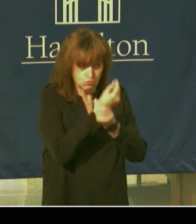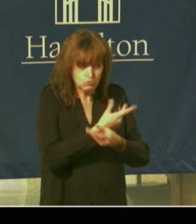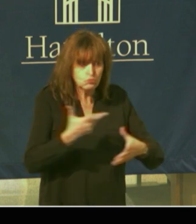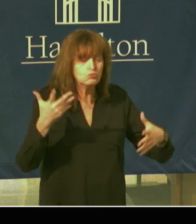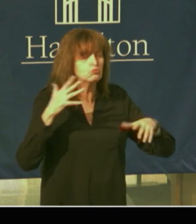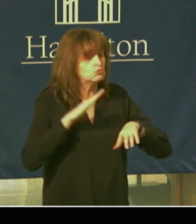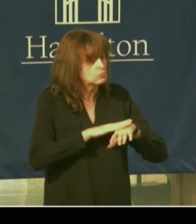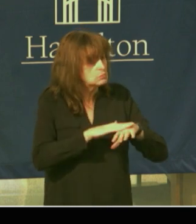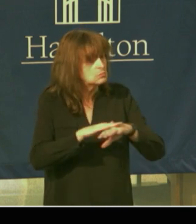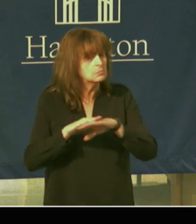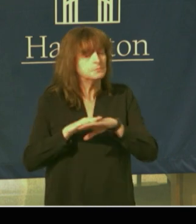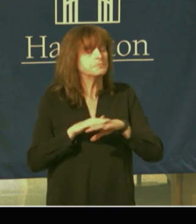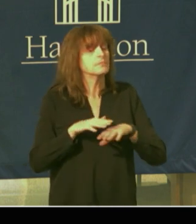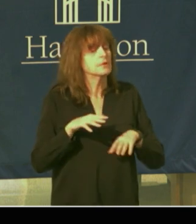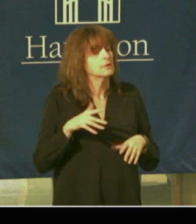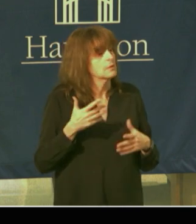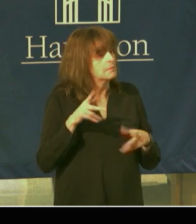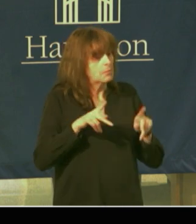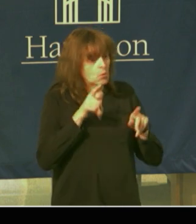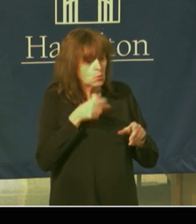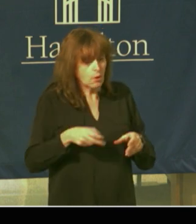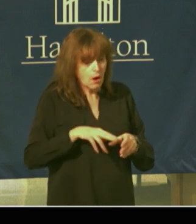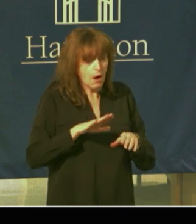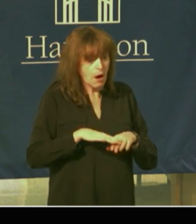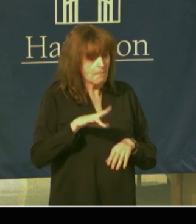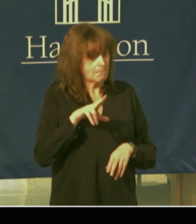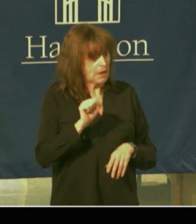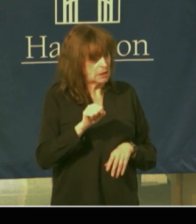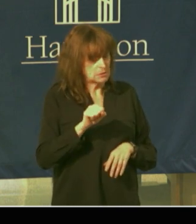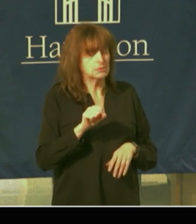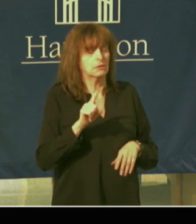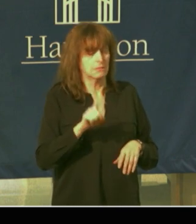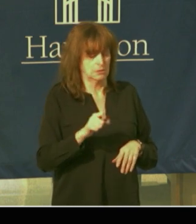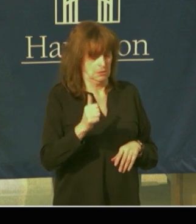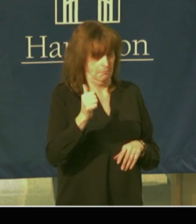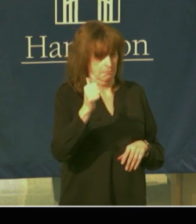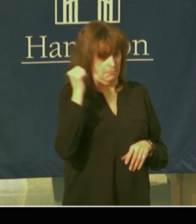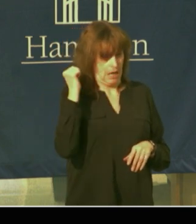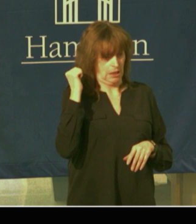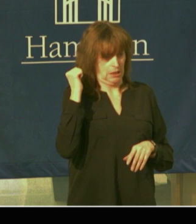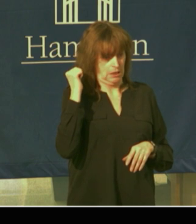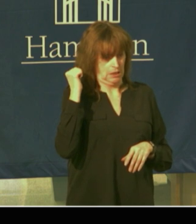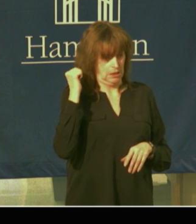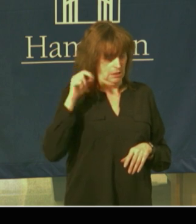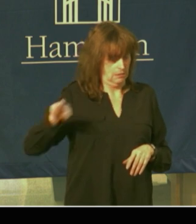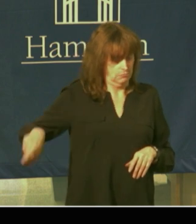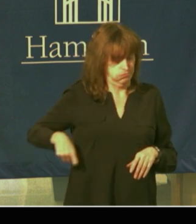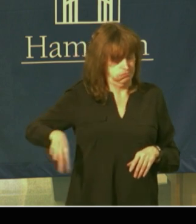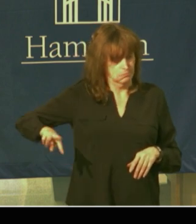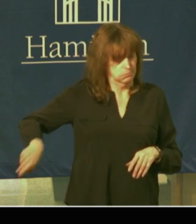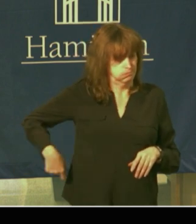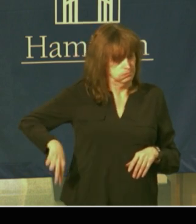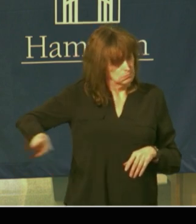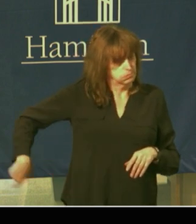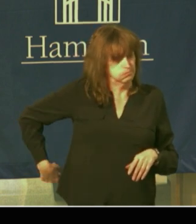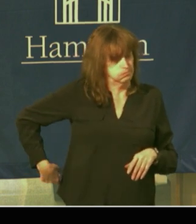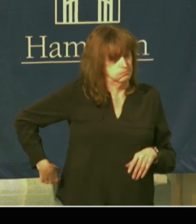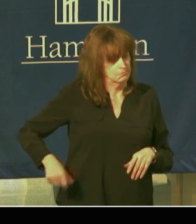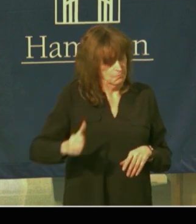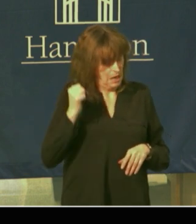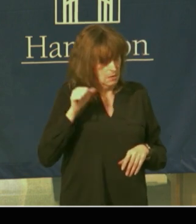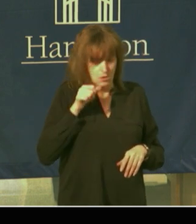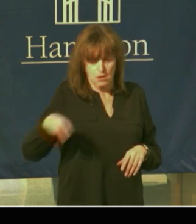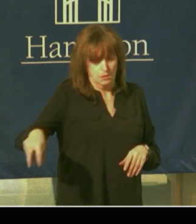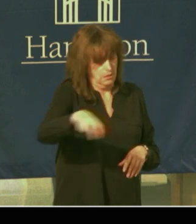boarding who's mobile, doesn't have a personal mobility device, will be boarding through the rear doors. And that also means we're not